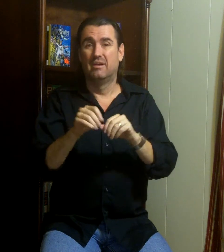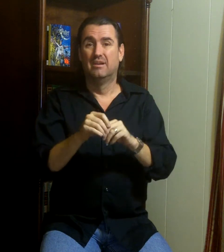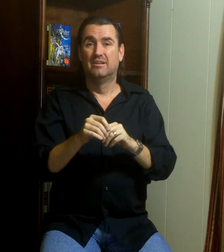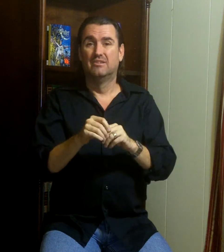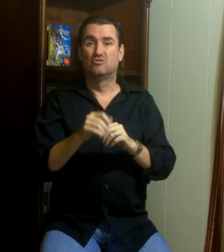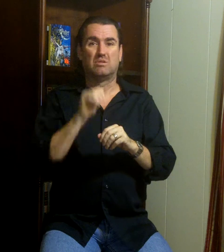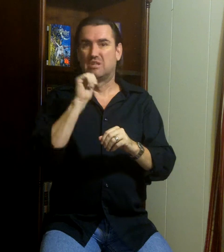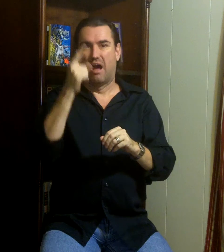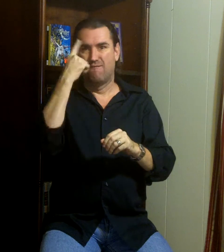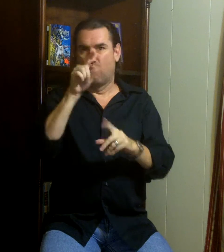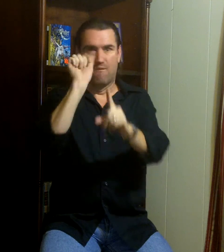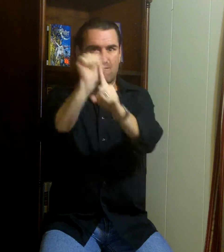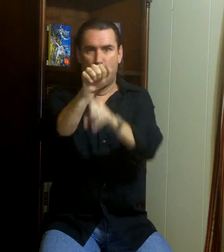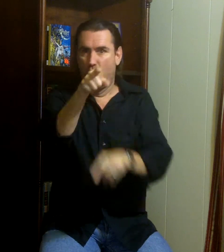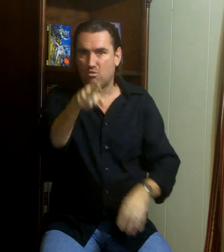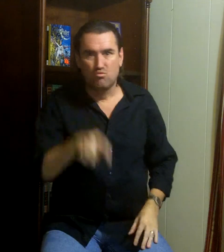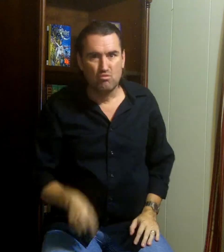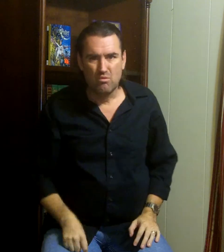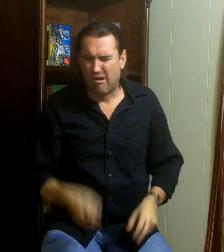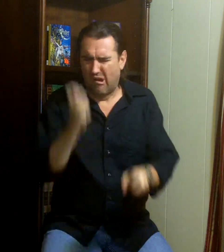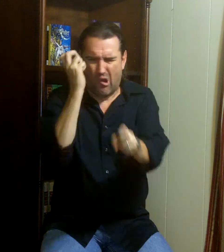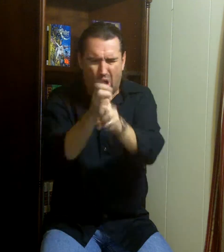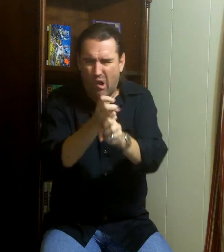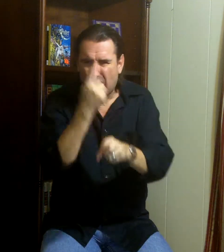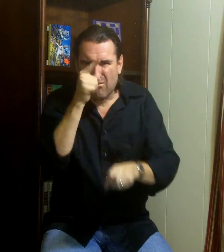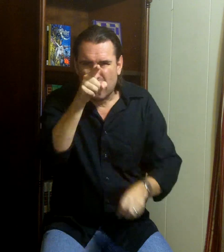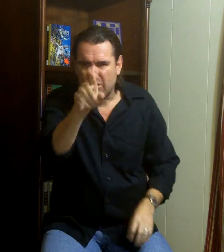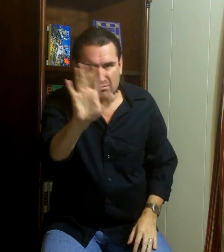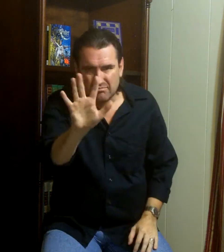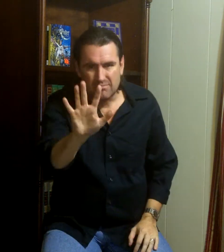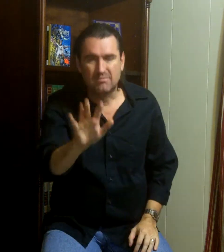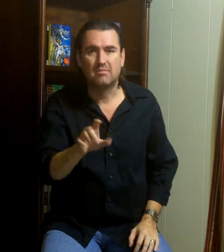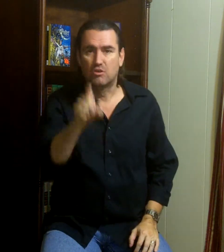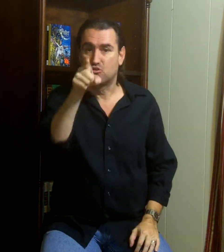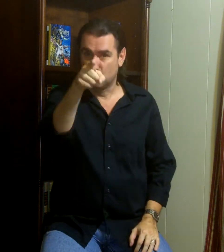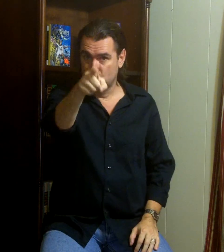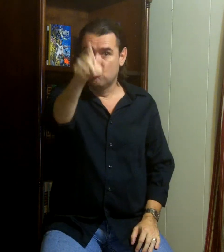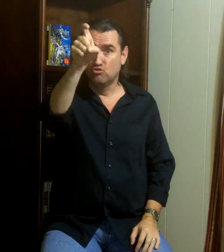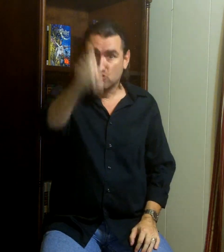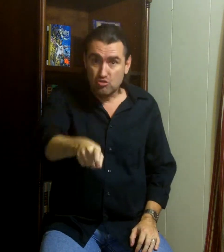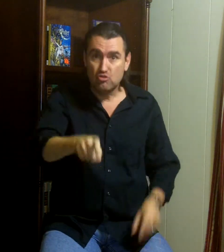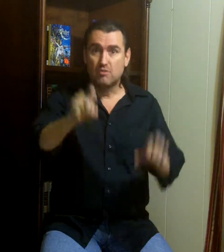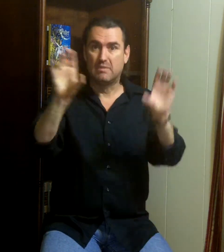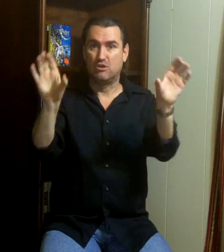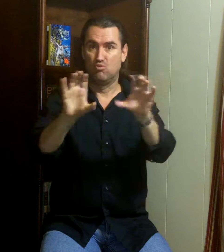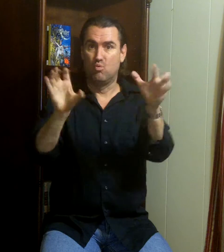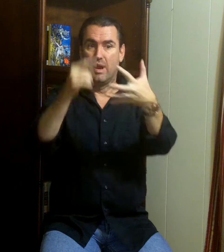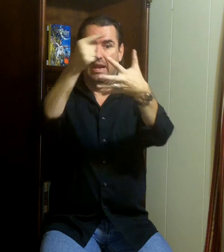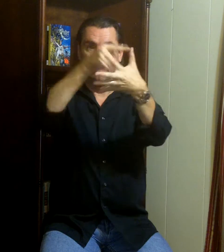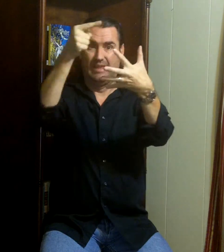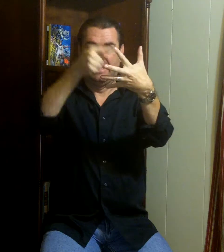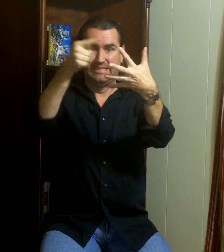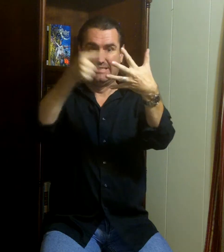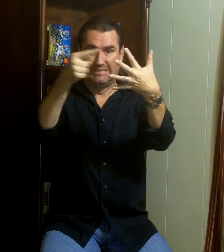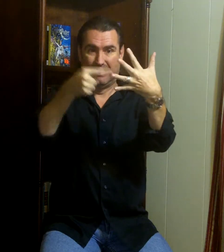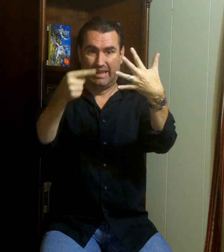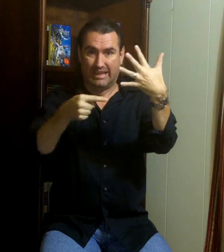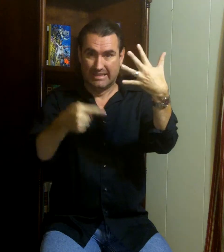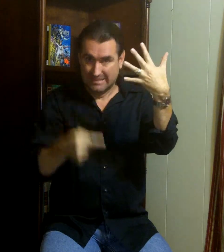skill-based setting. These evaluation systems are meant to pull your overall skill out and